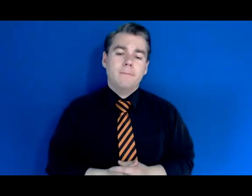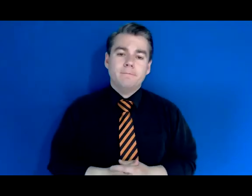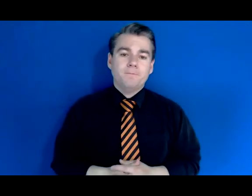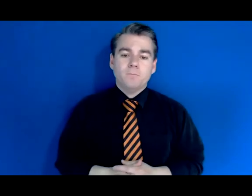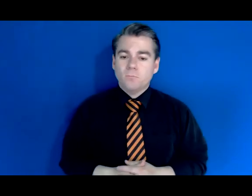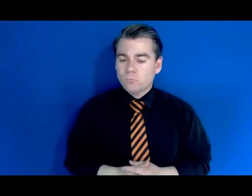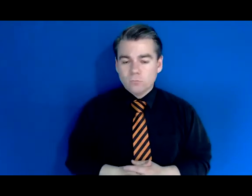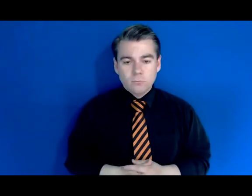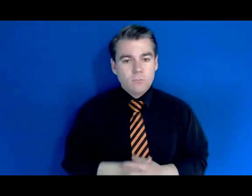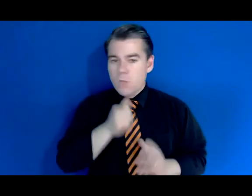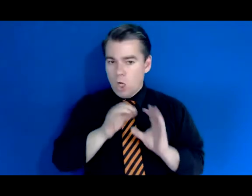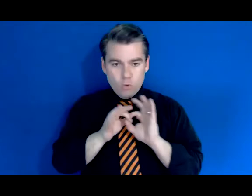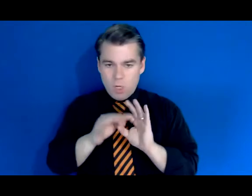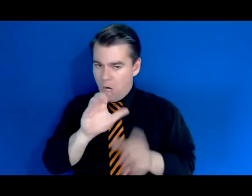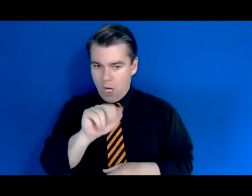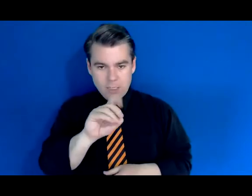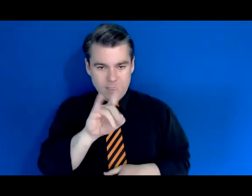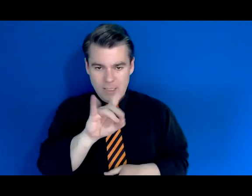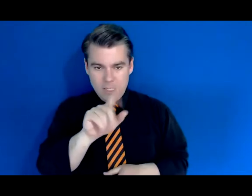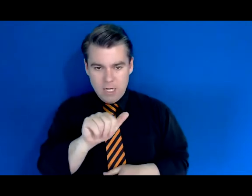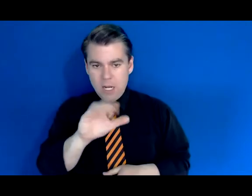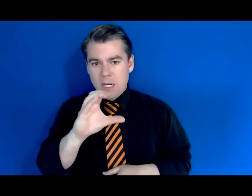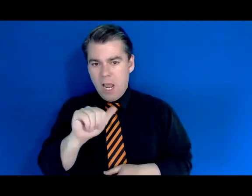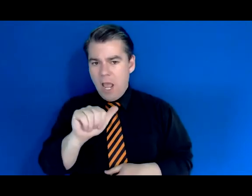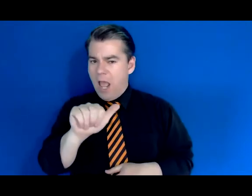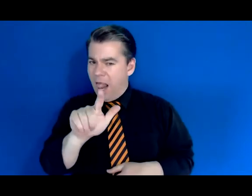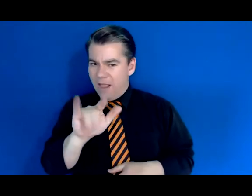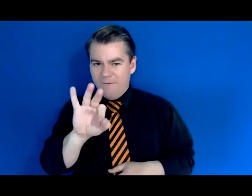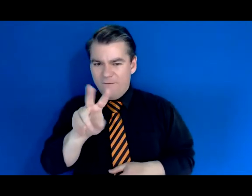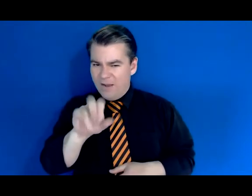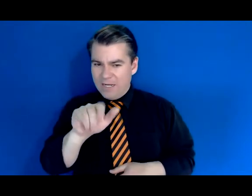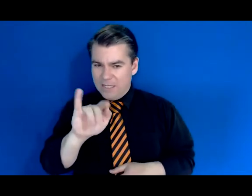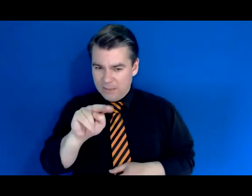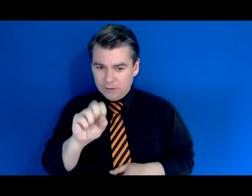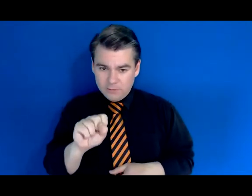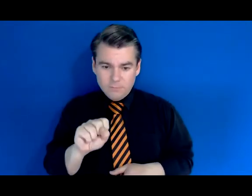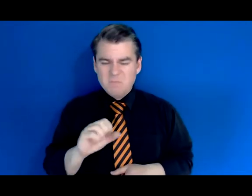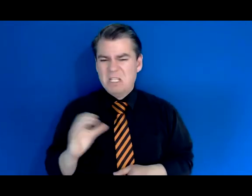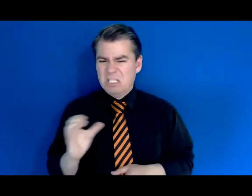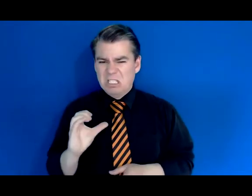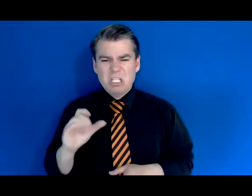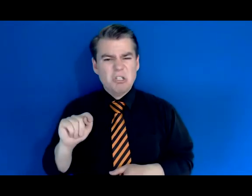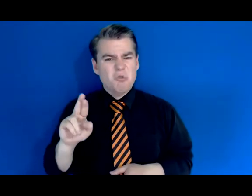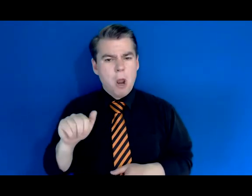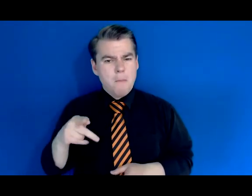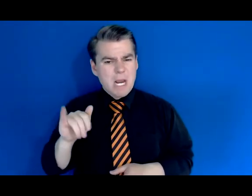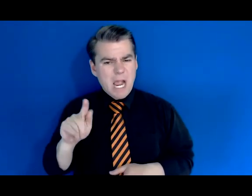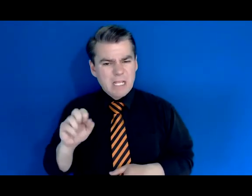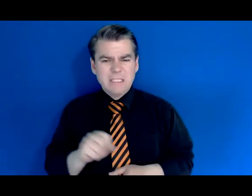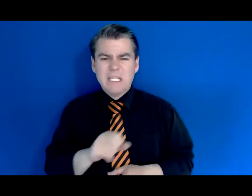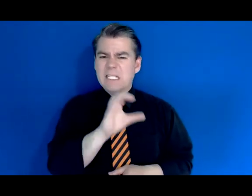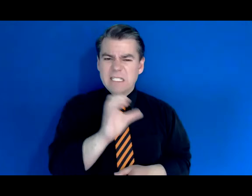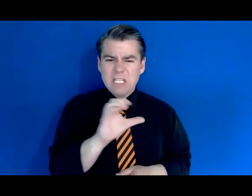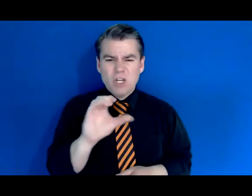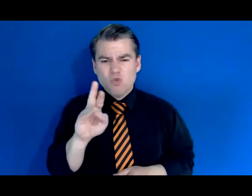unrelated to Candida albicans, like C. tropicalis, C. crus, and other Candida species